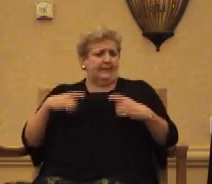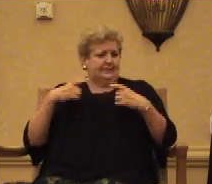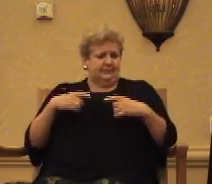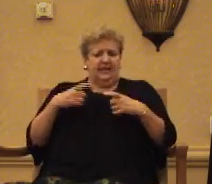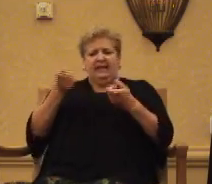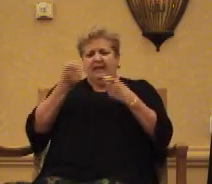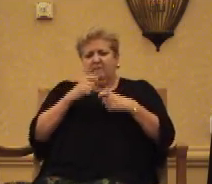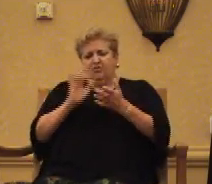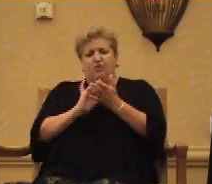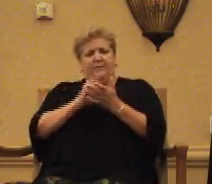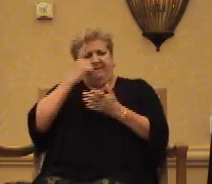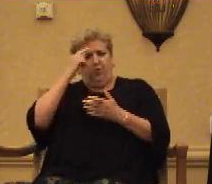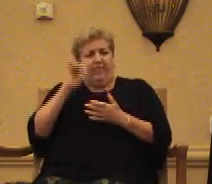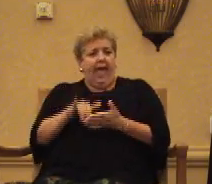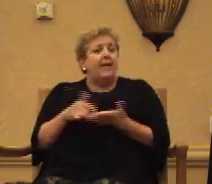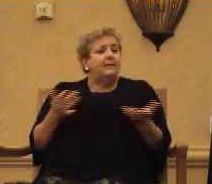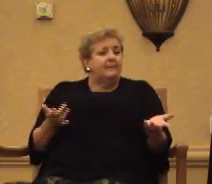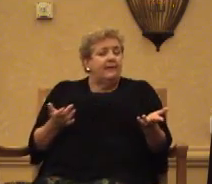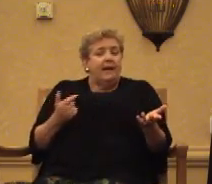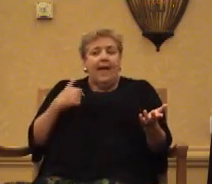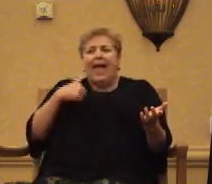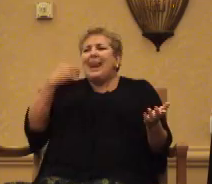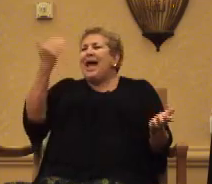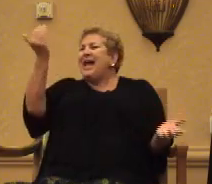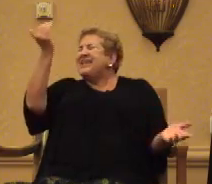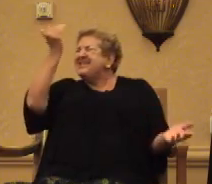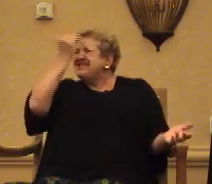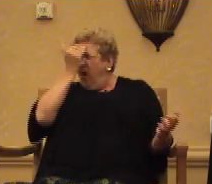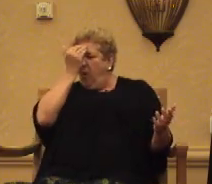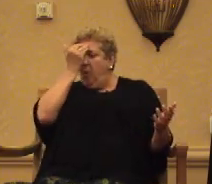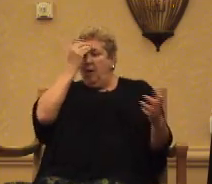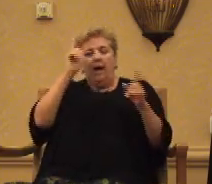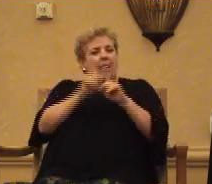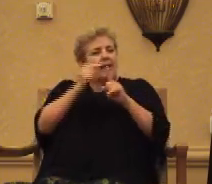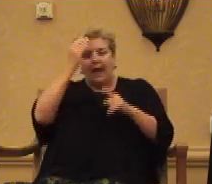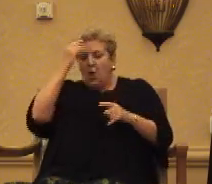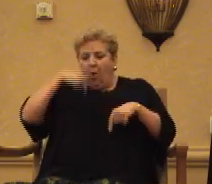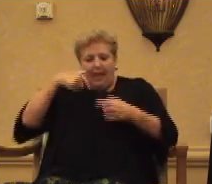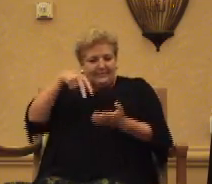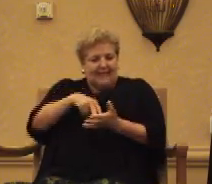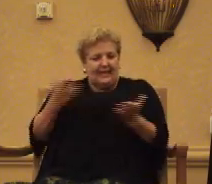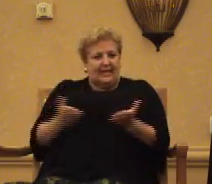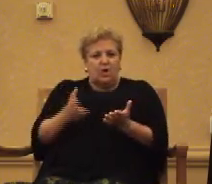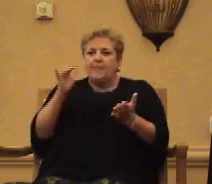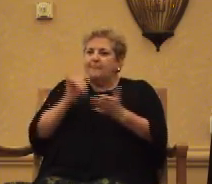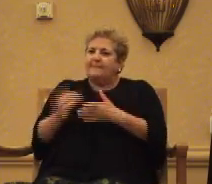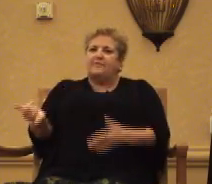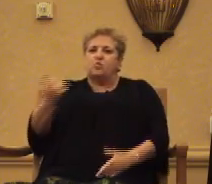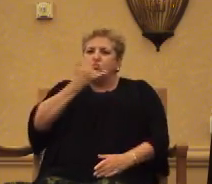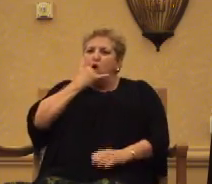And I know, like I know I'm standing here, that it was a misdiagnosis. And I'll tell you why that is